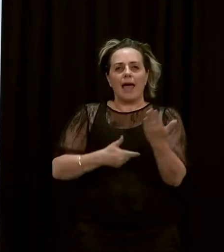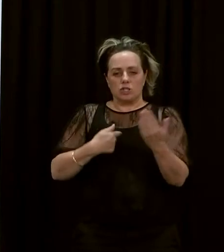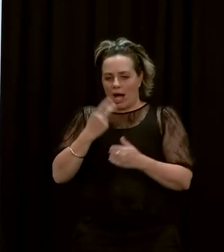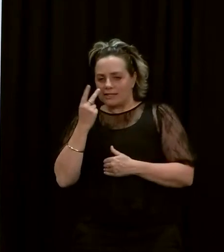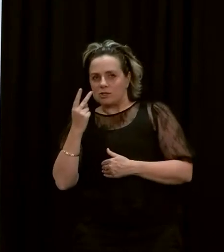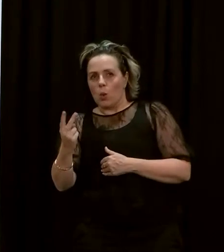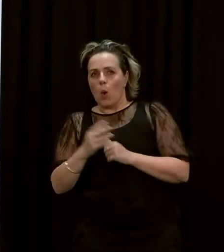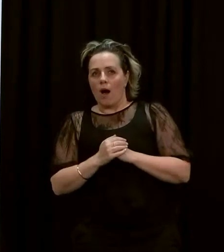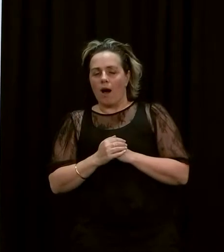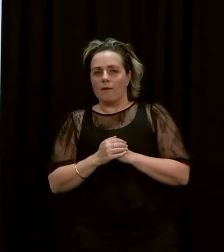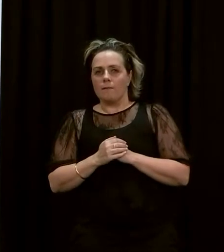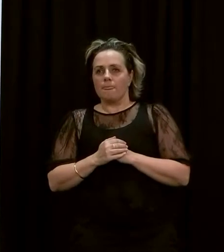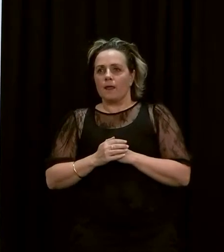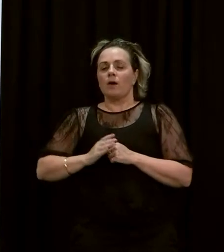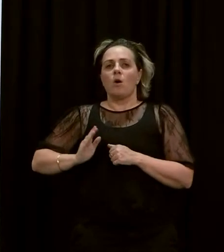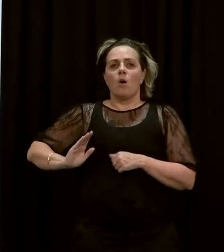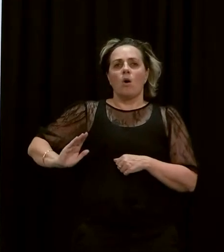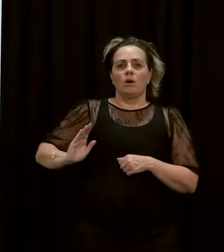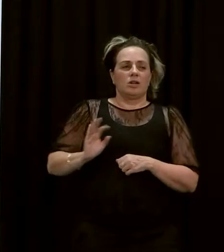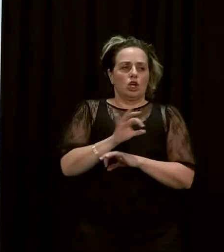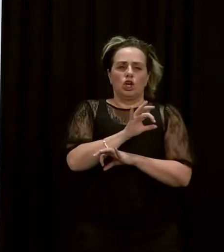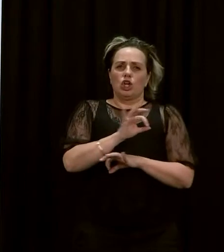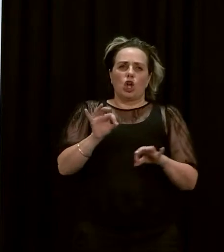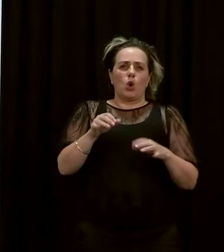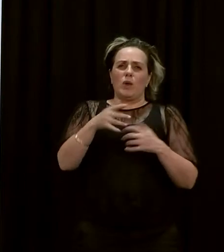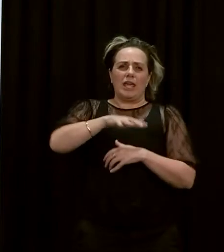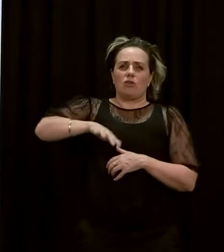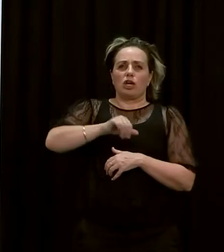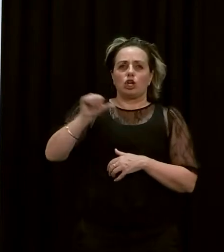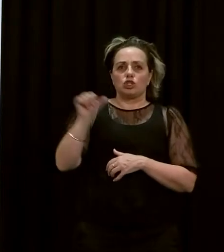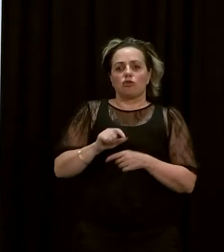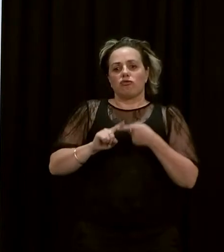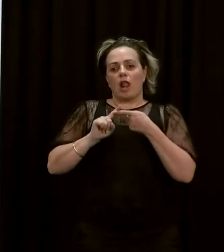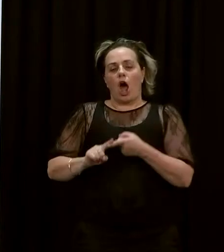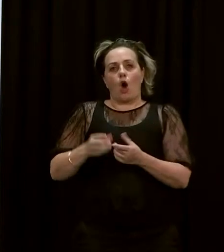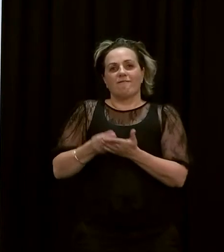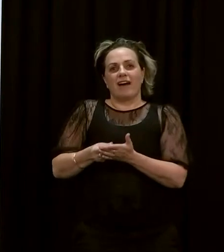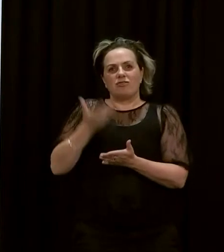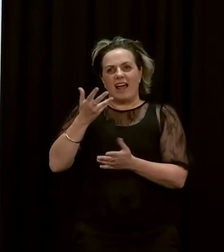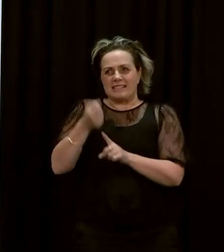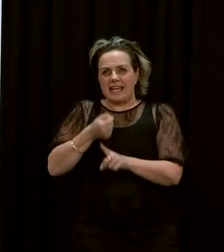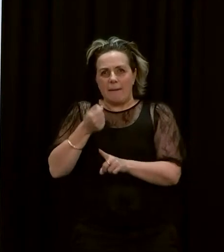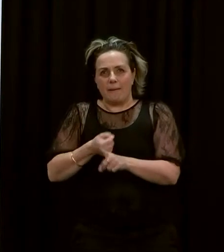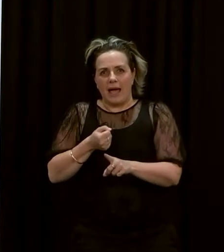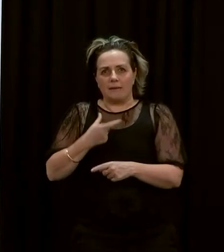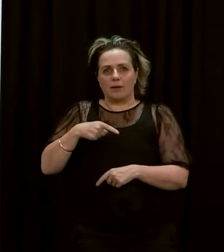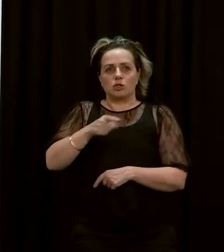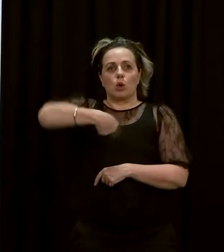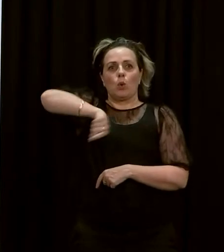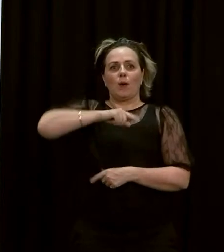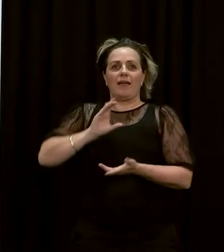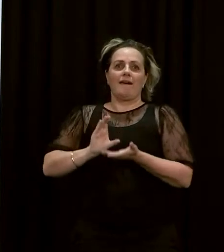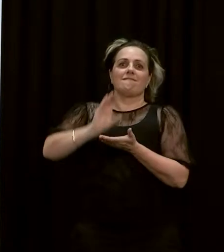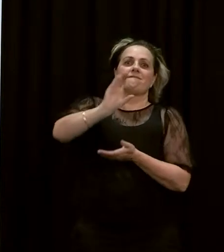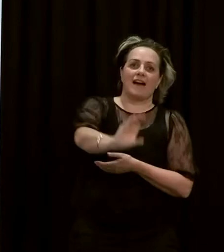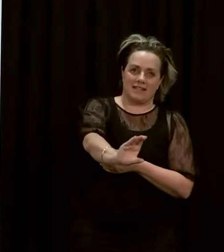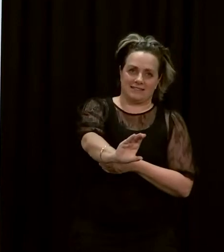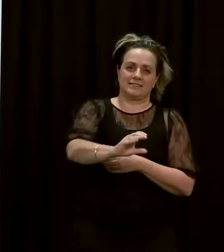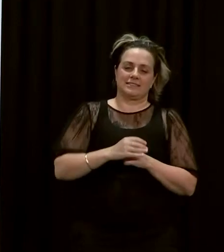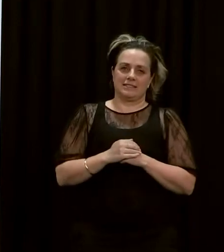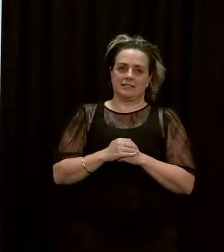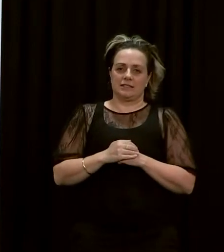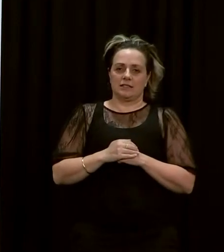not one region in this country should have to rely on a fundraising campaign to set up something that we are directly working hard to fund and support. We put